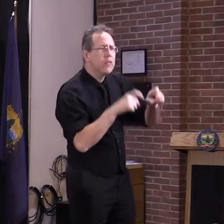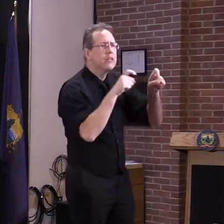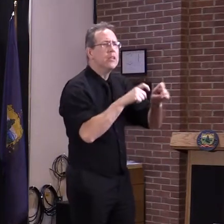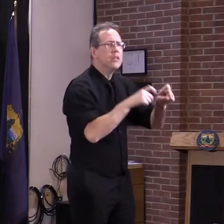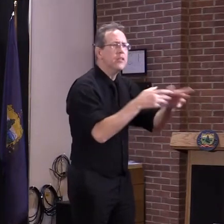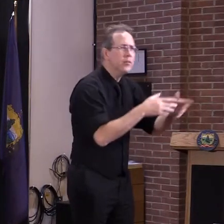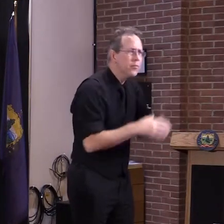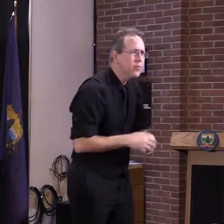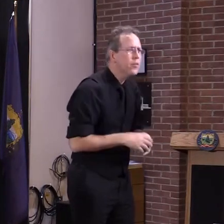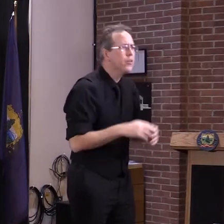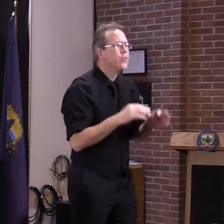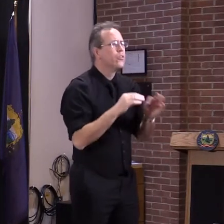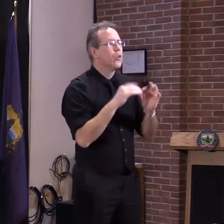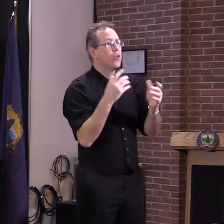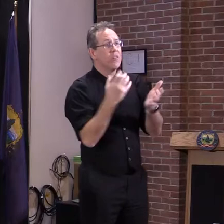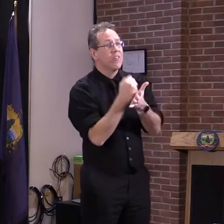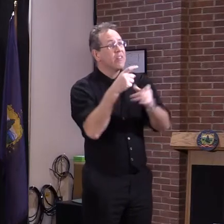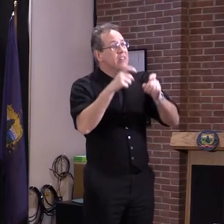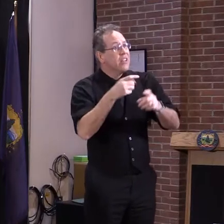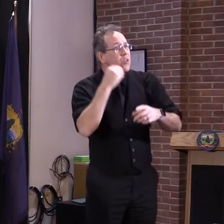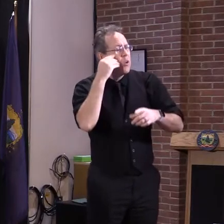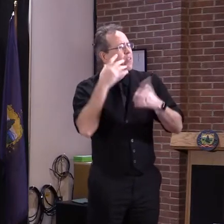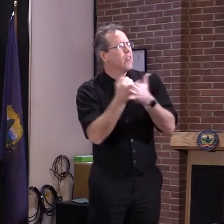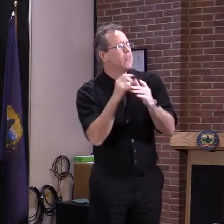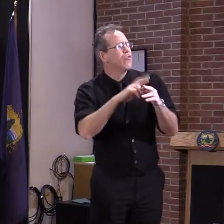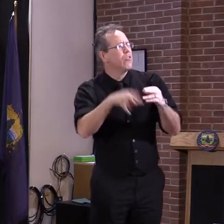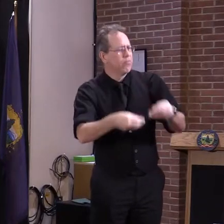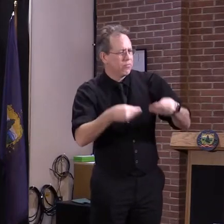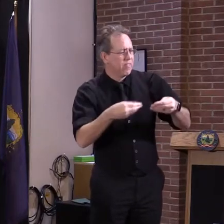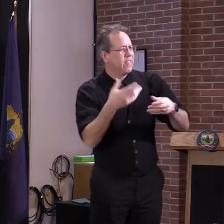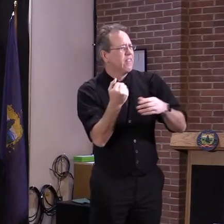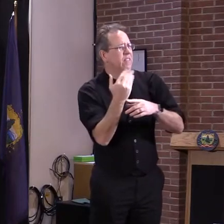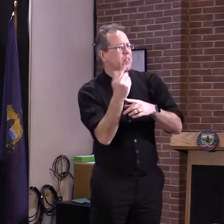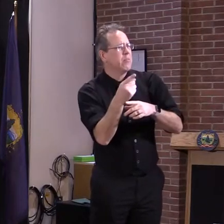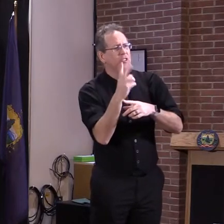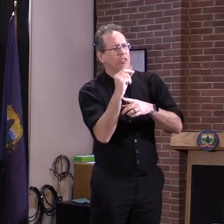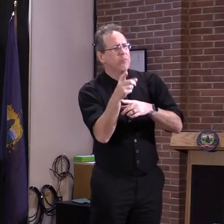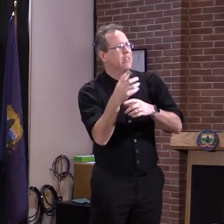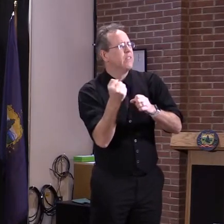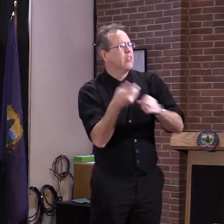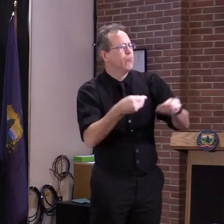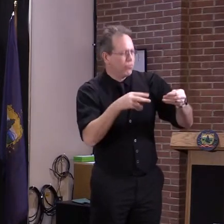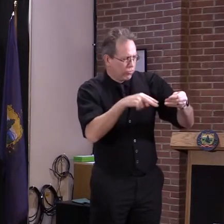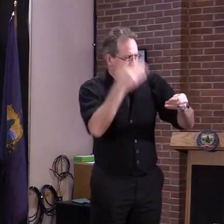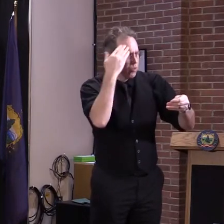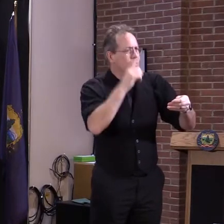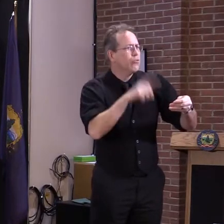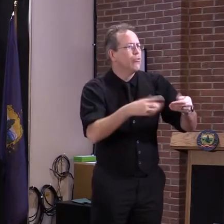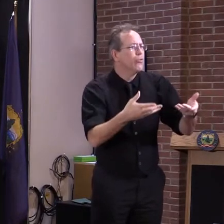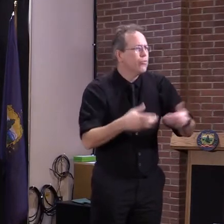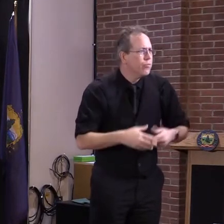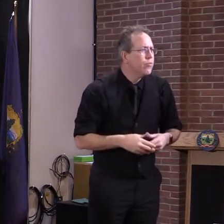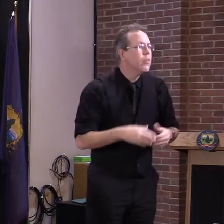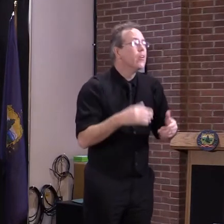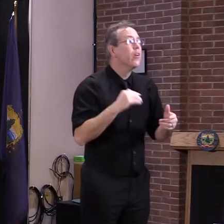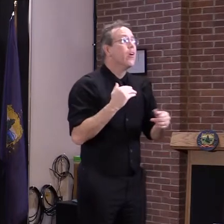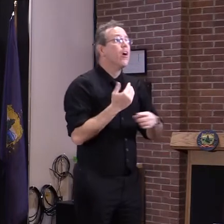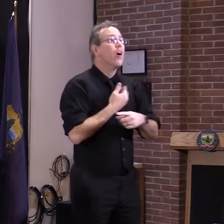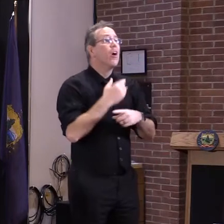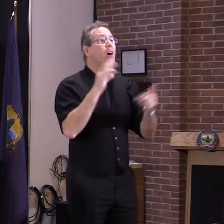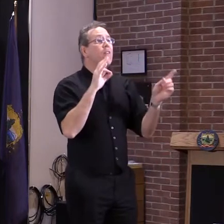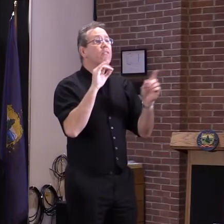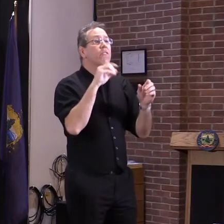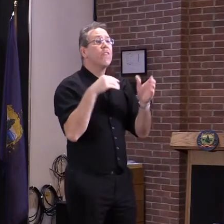immediately. Many of the FAQs that we worked on this week provided greater specificity on this idea of presumptive contacts. For